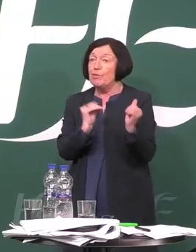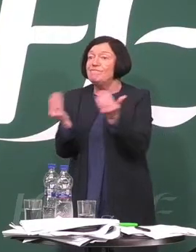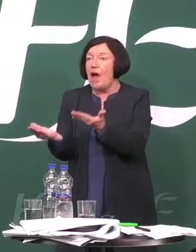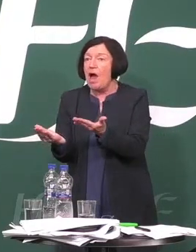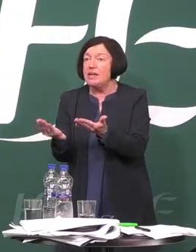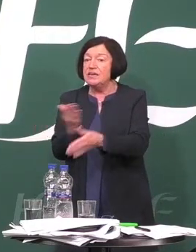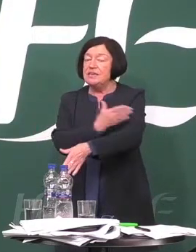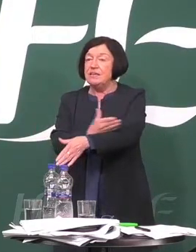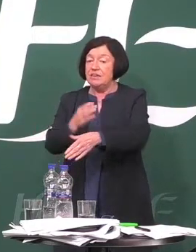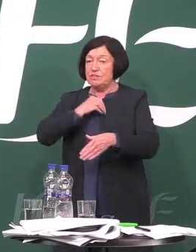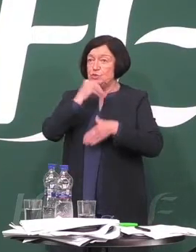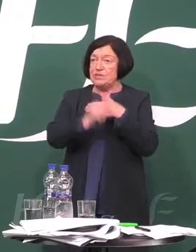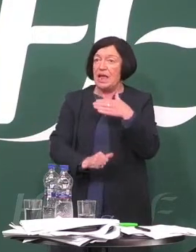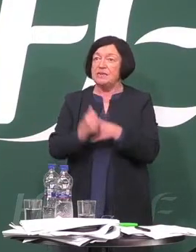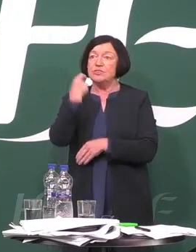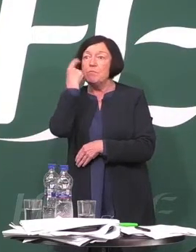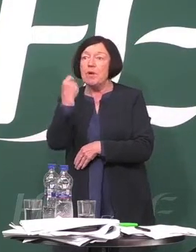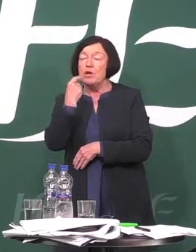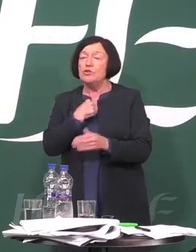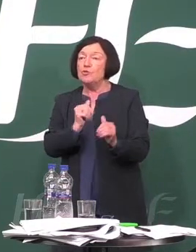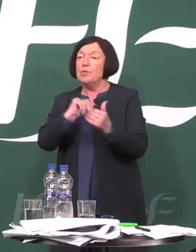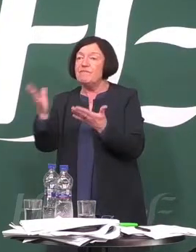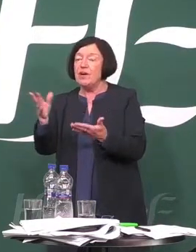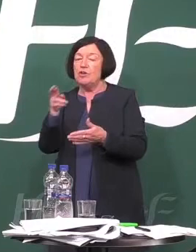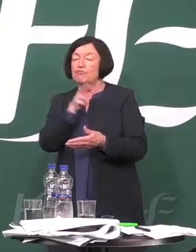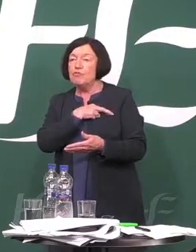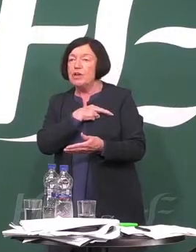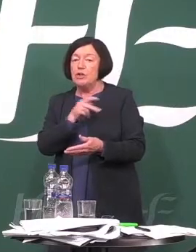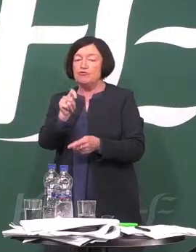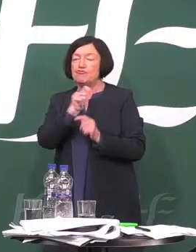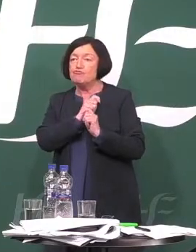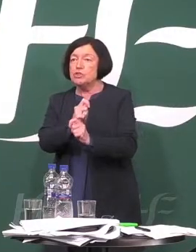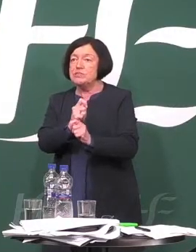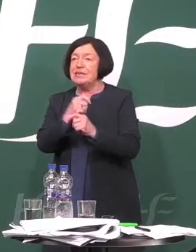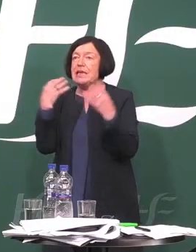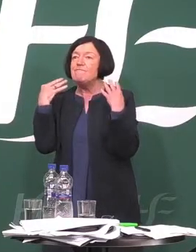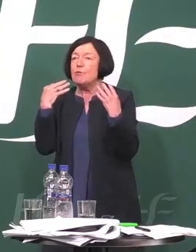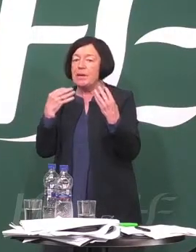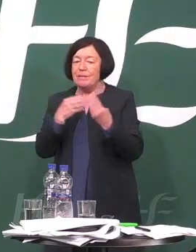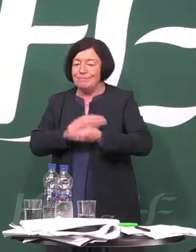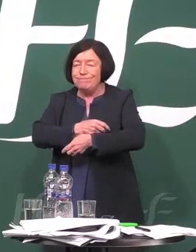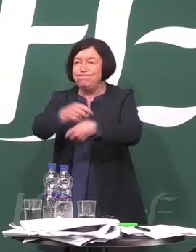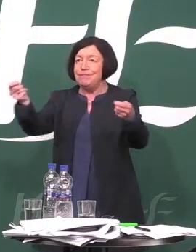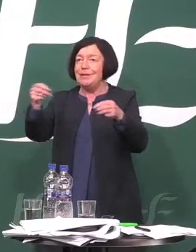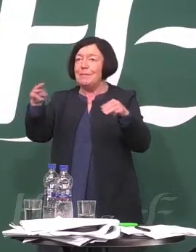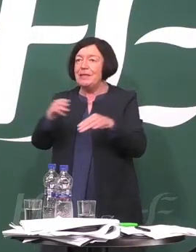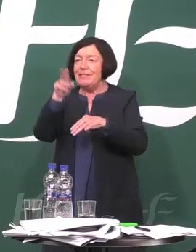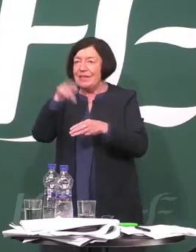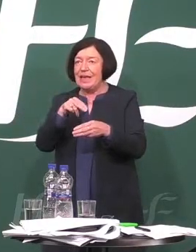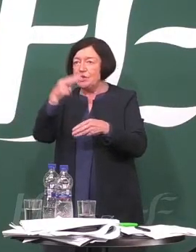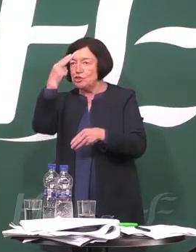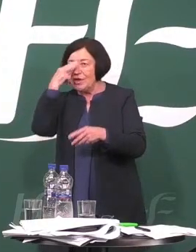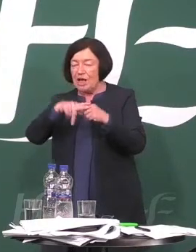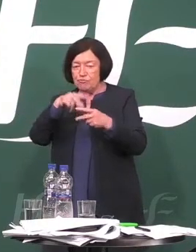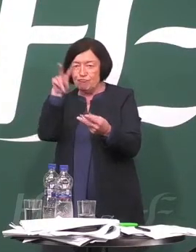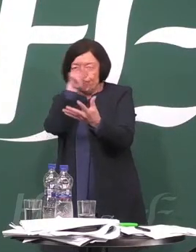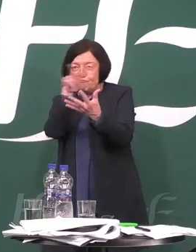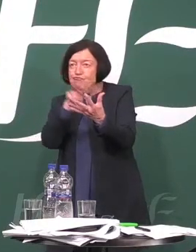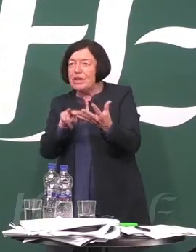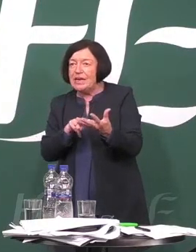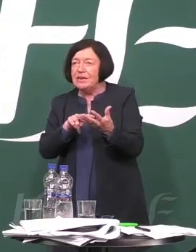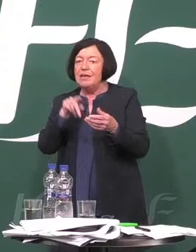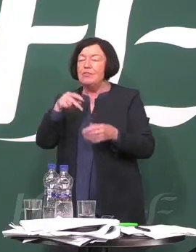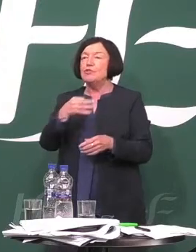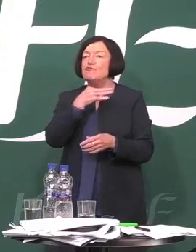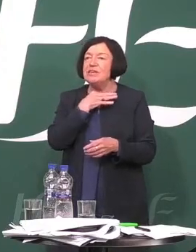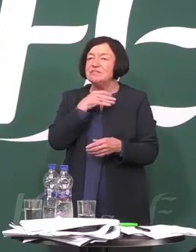starts from today, tomorrow, is to provide factual, trusted information to people that they can understand and read, that sets out both the benefits and risks to people